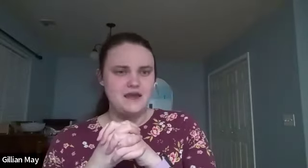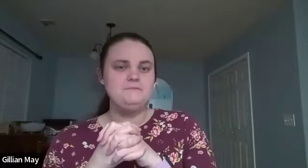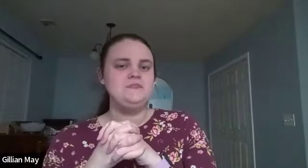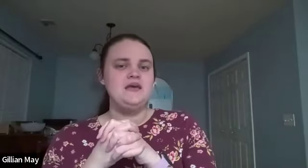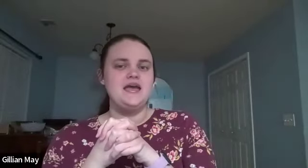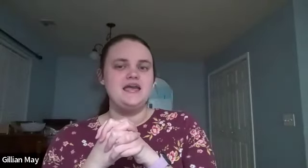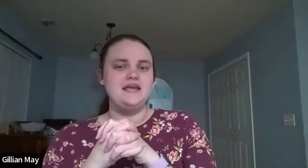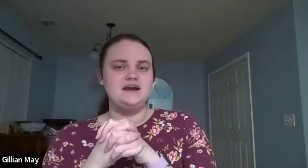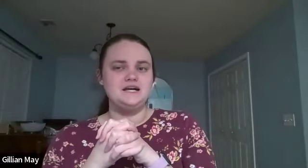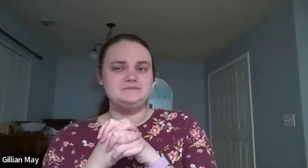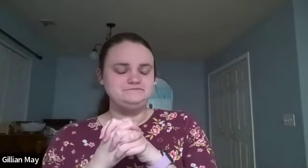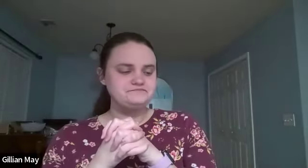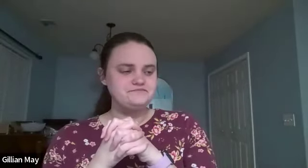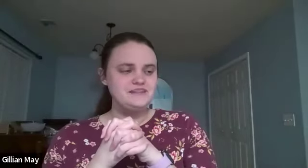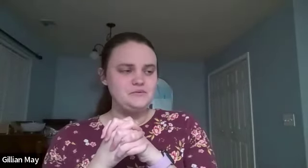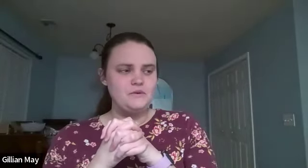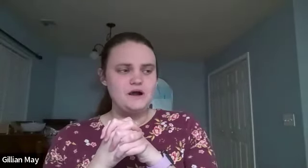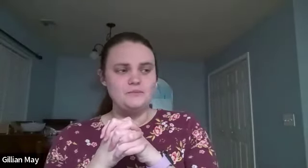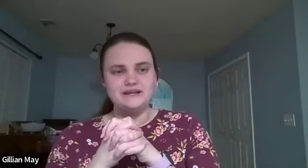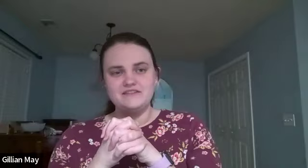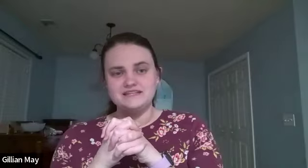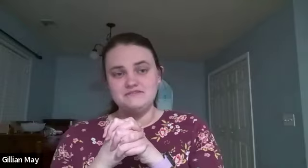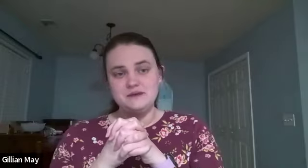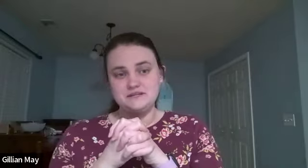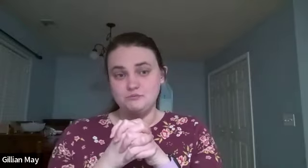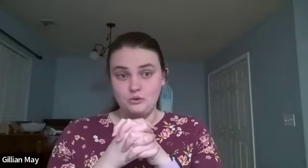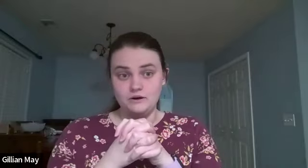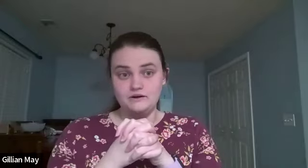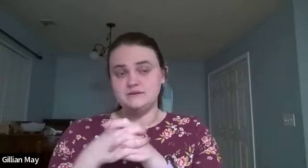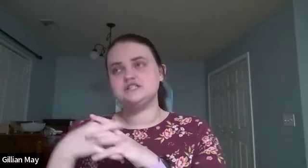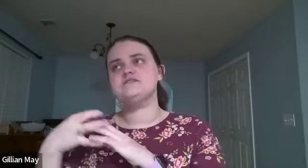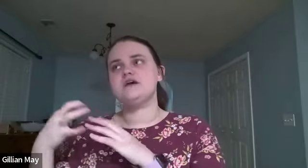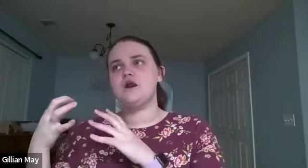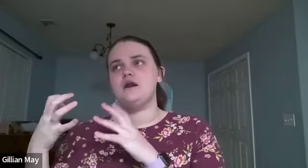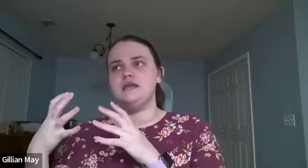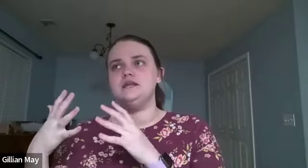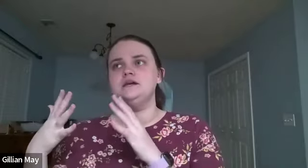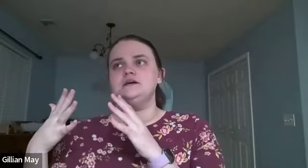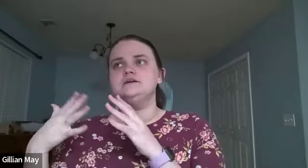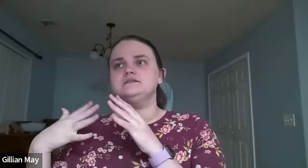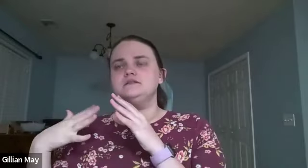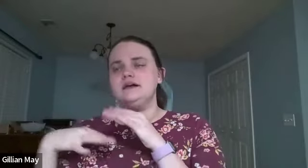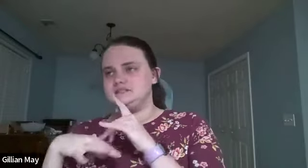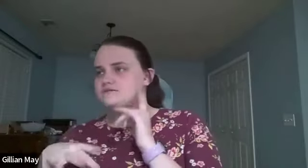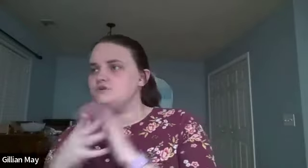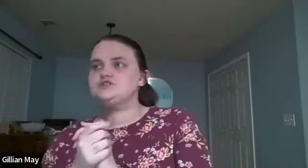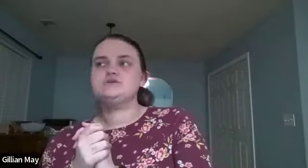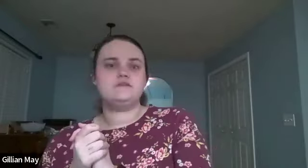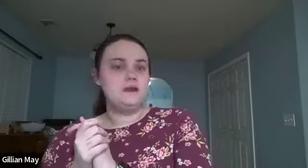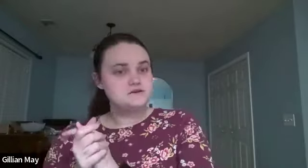that. And when a deaf baby is born, especially if they are in like the deaf culture or their parents